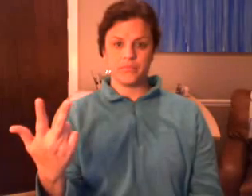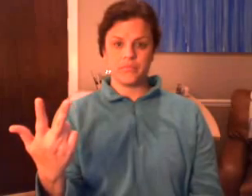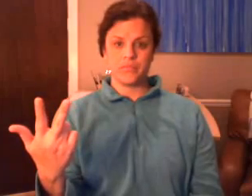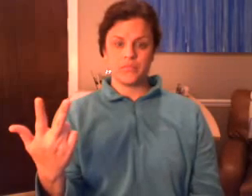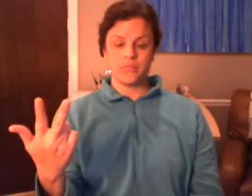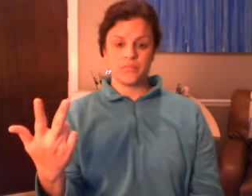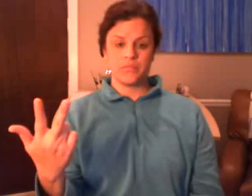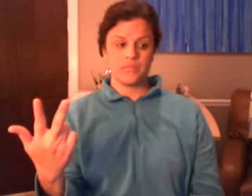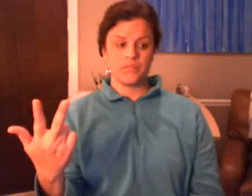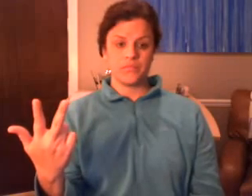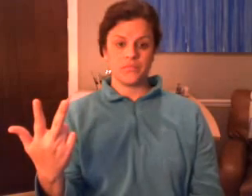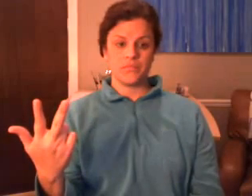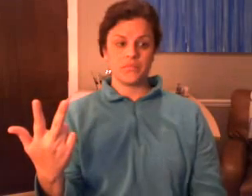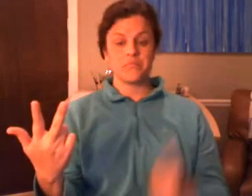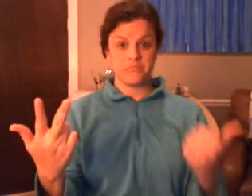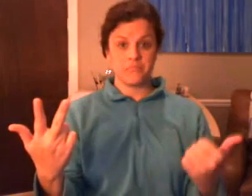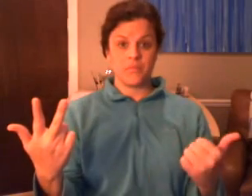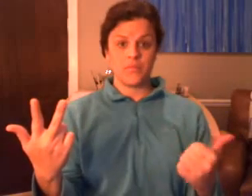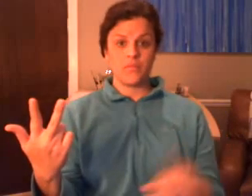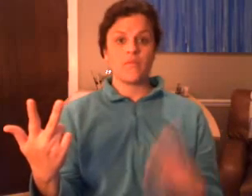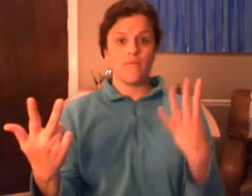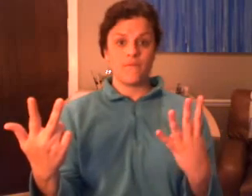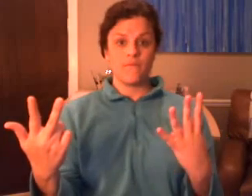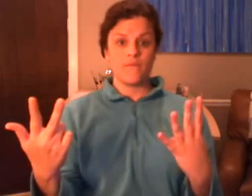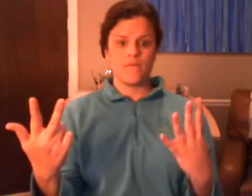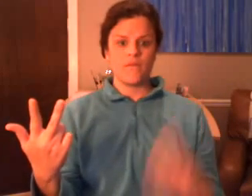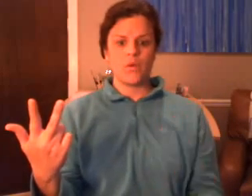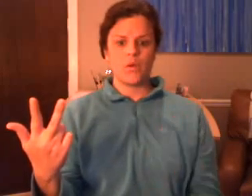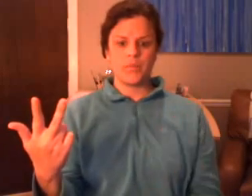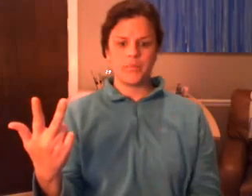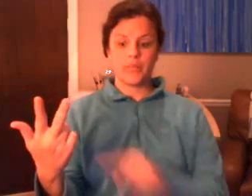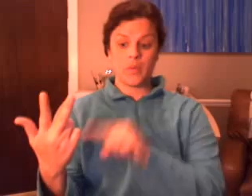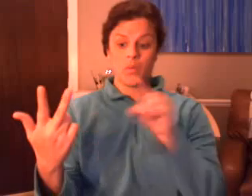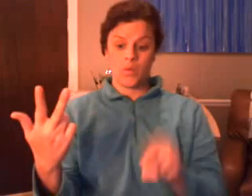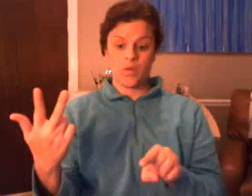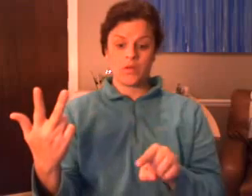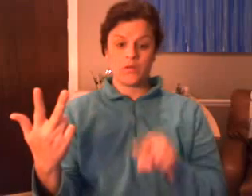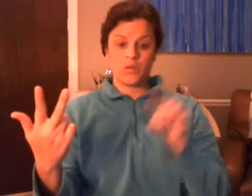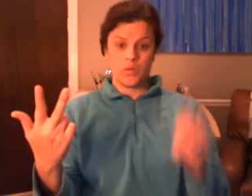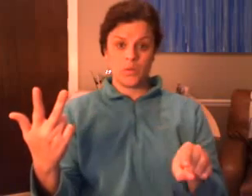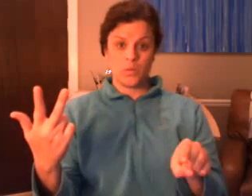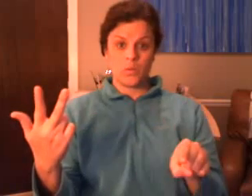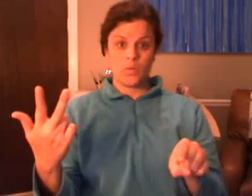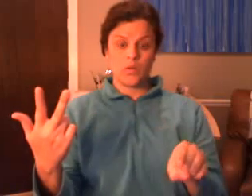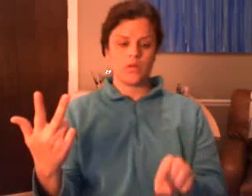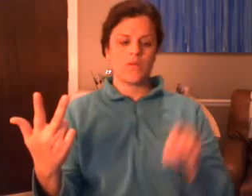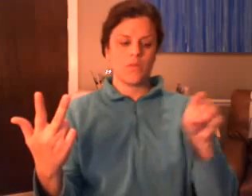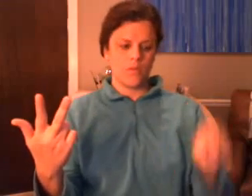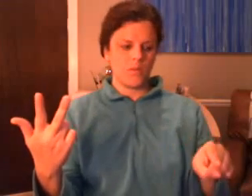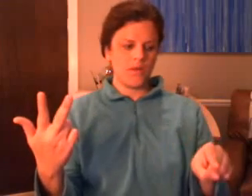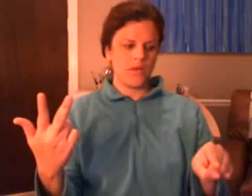right of the number line, 4 more. So we go 1, 2, 3,